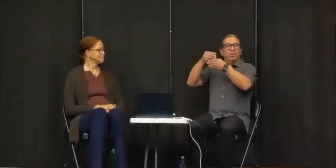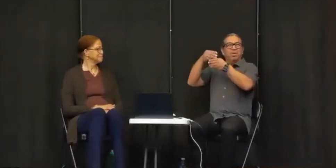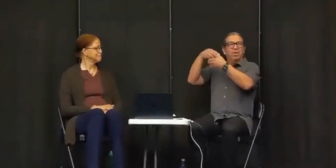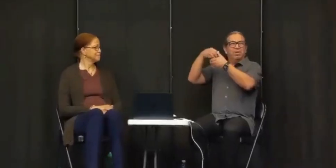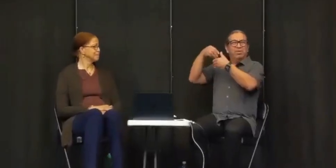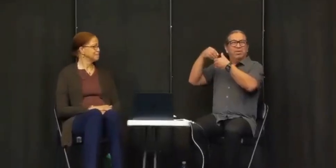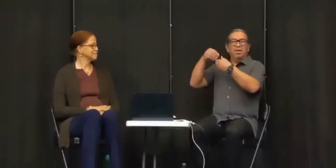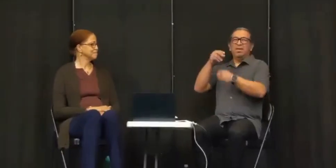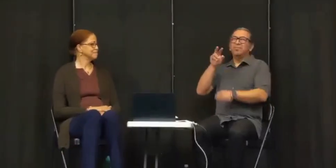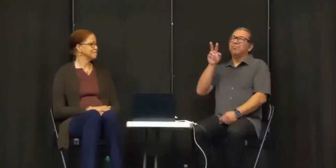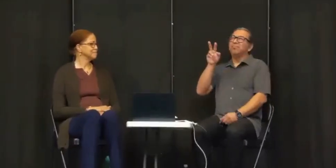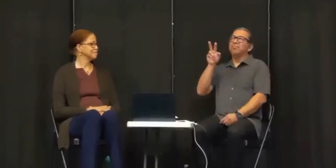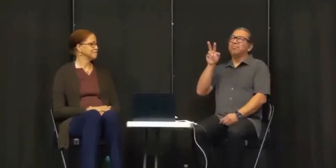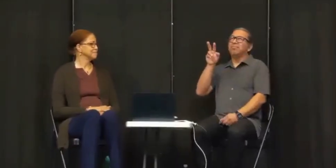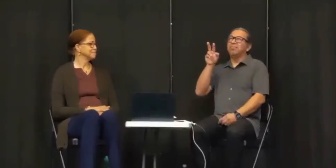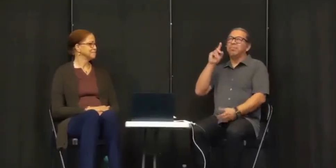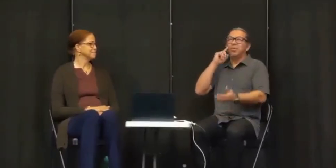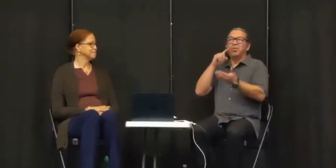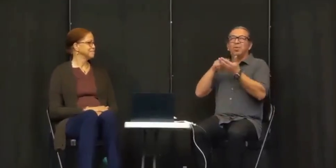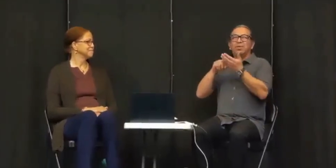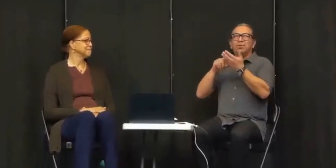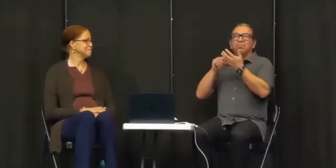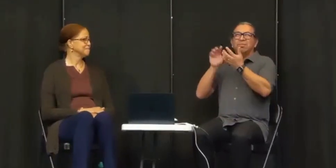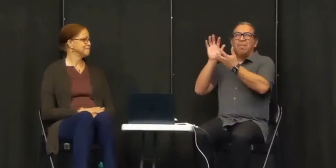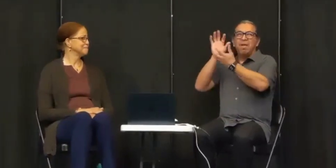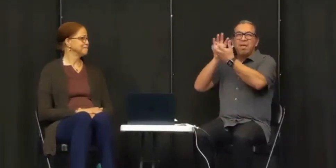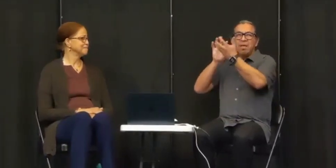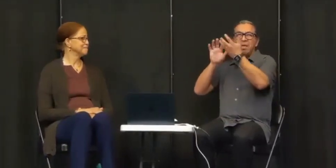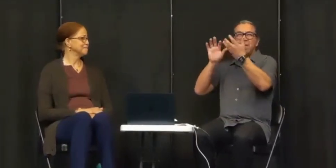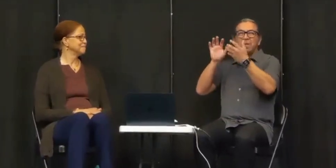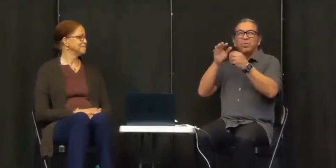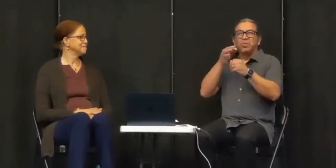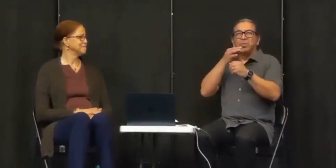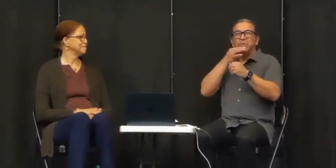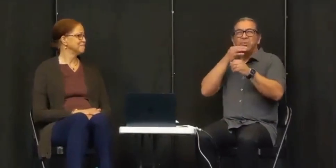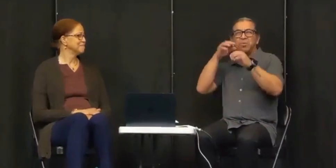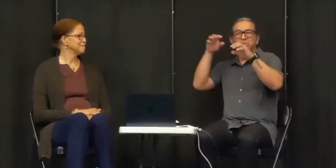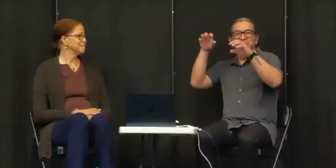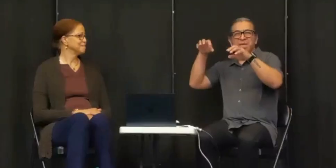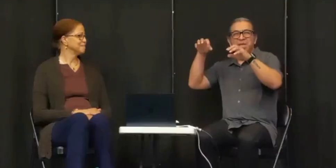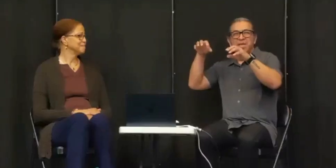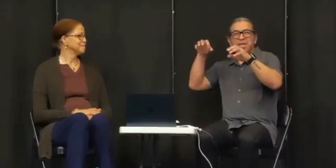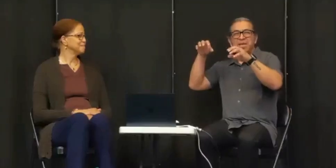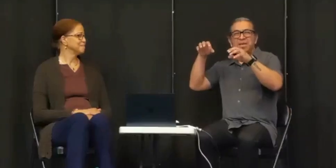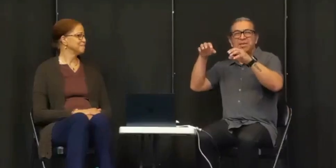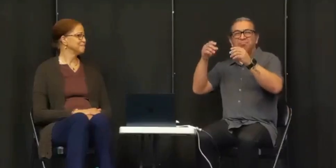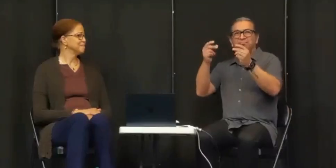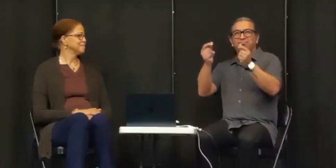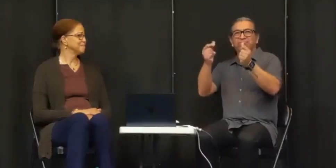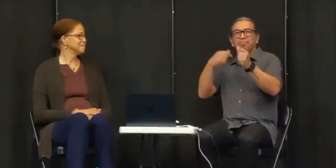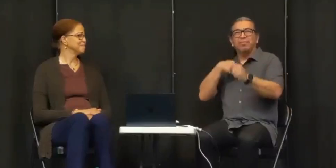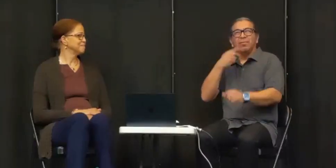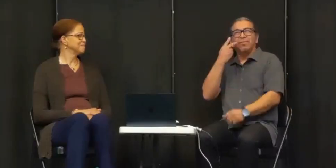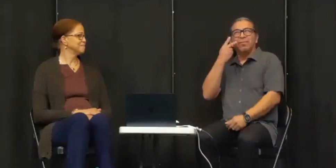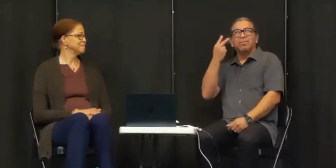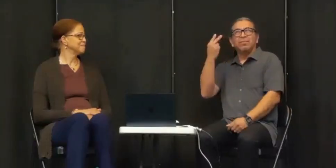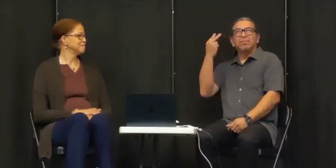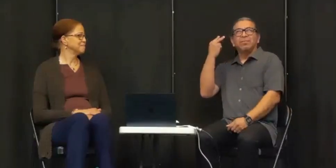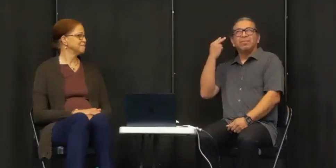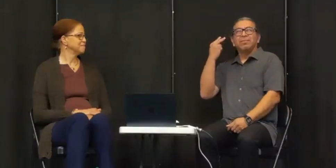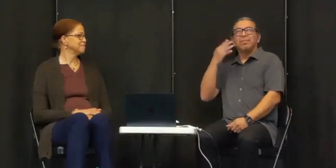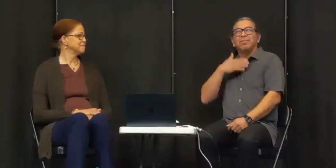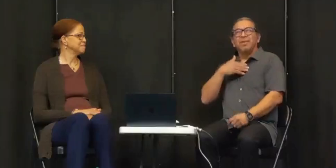Today, we're looking outside through the windows. I notice it's a little cloudy, might have rain soon,